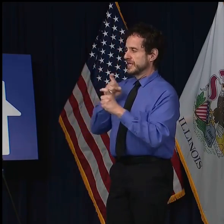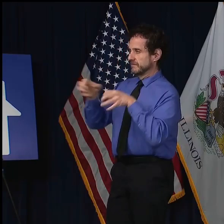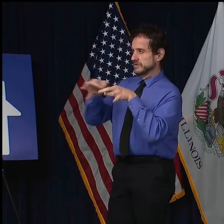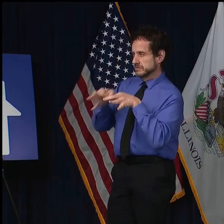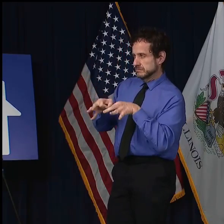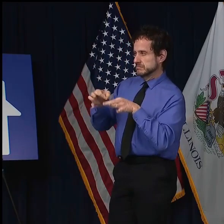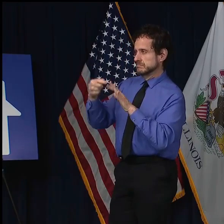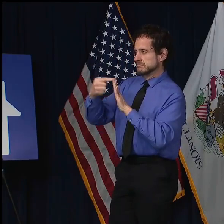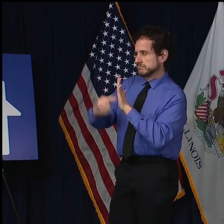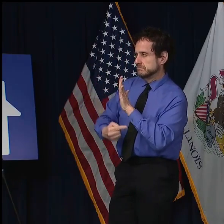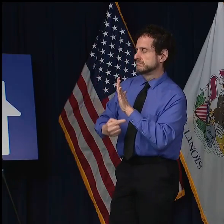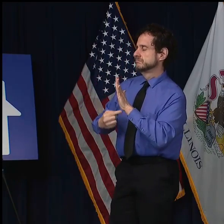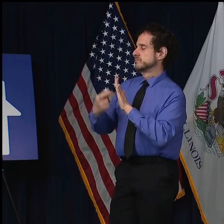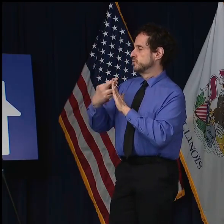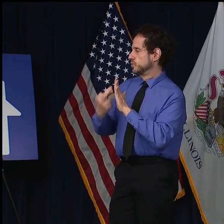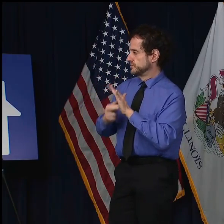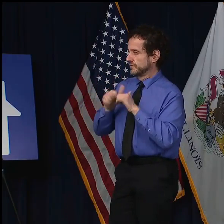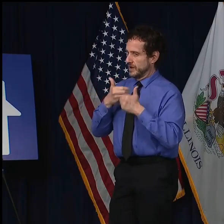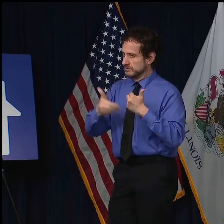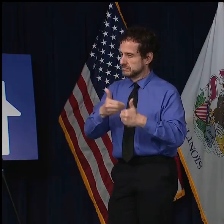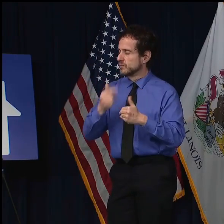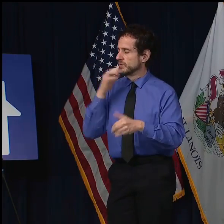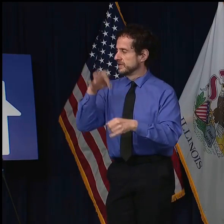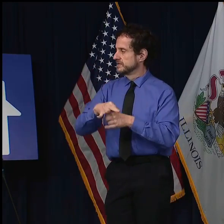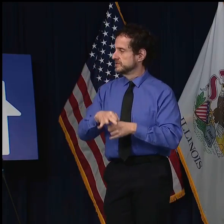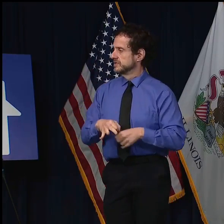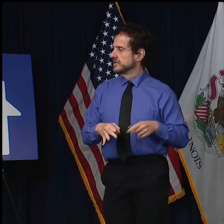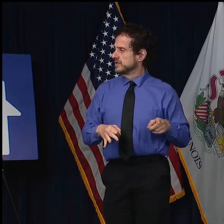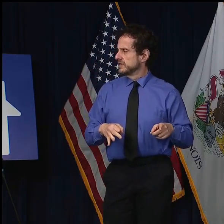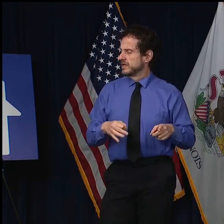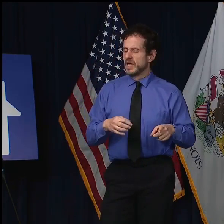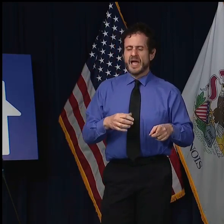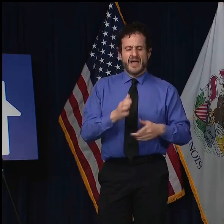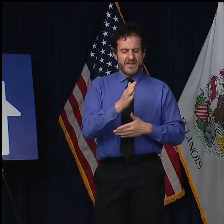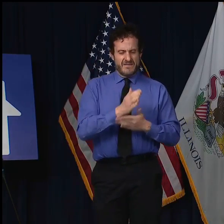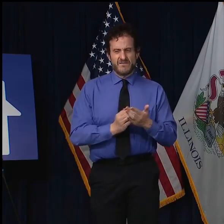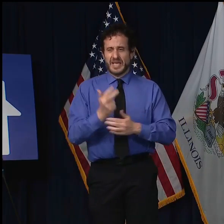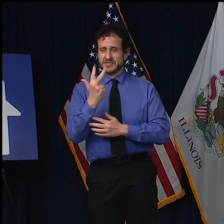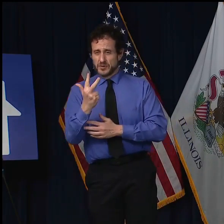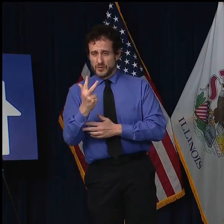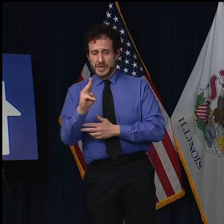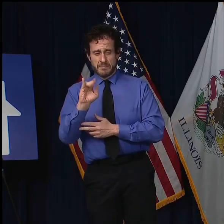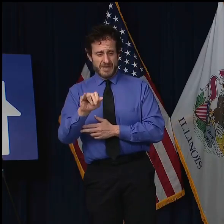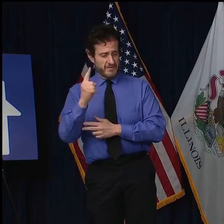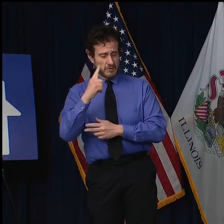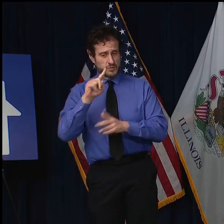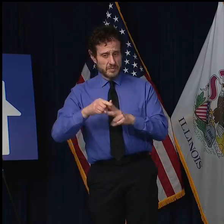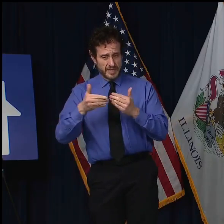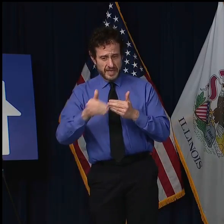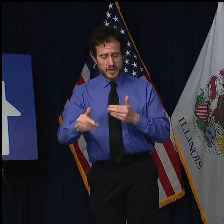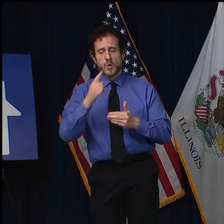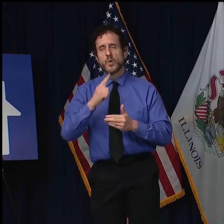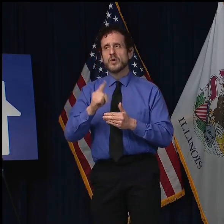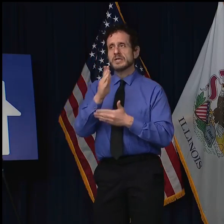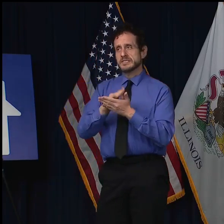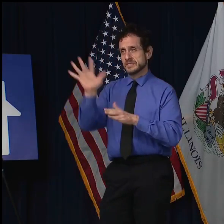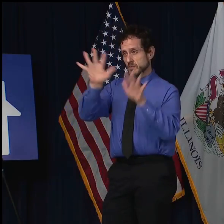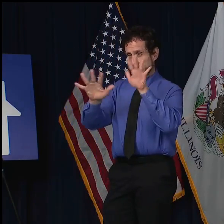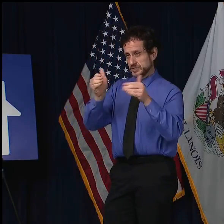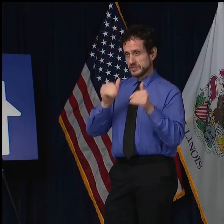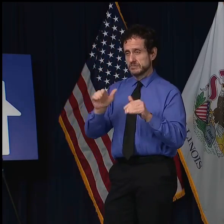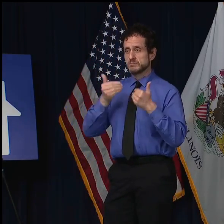at WLDS. Governor, was everyone given the Phase 3 green light on May 1st, or will historical data be used for some of the regions to push